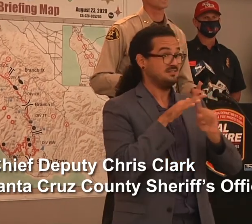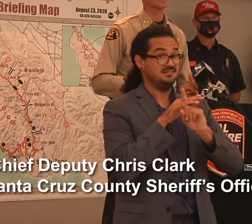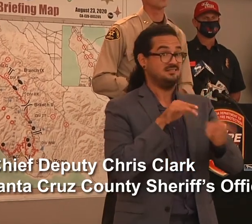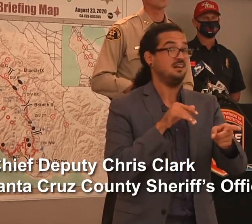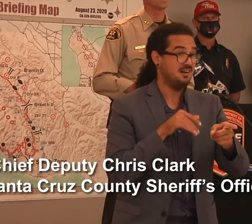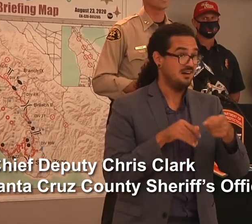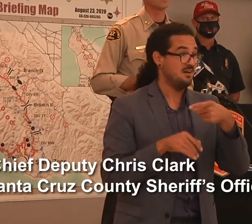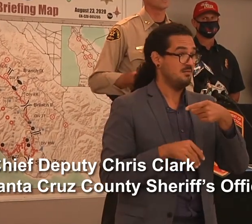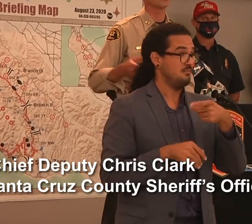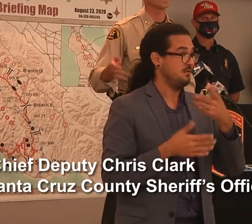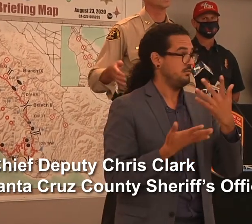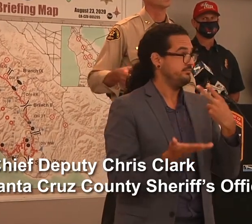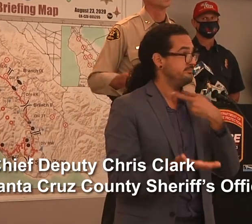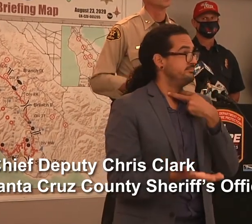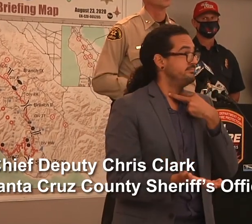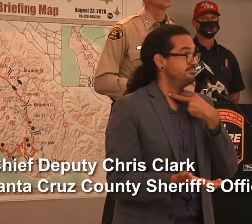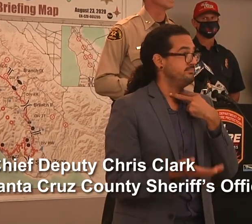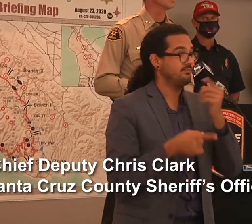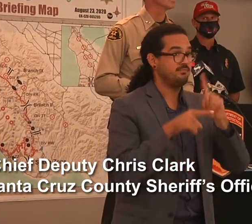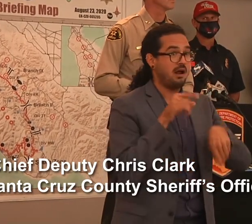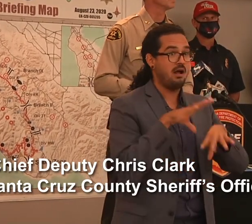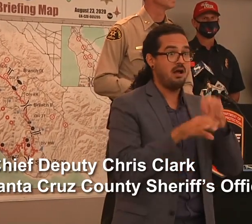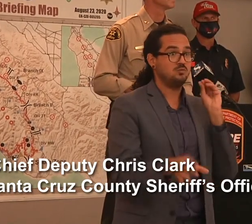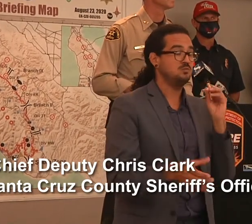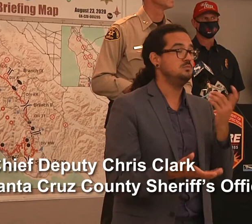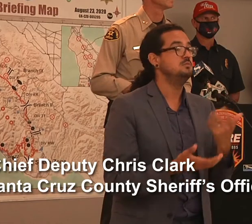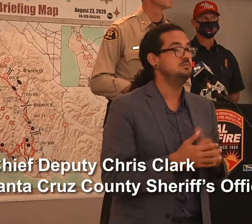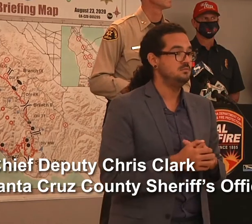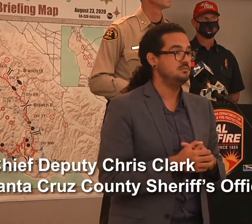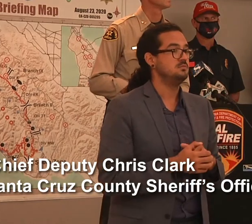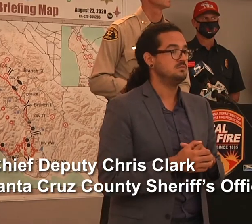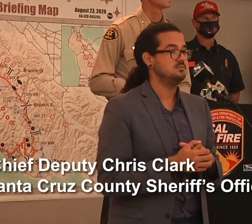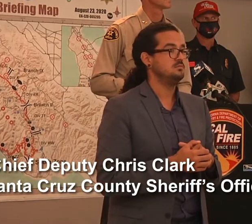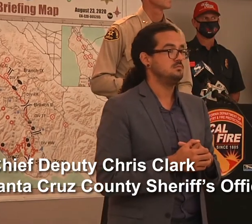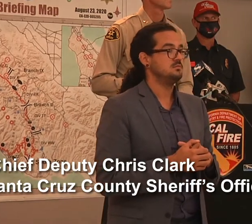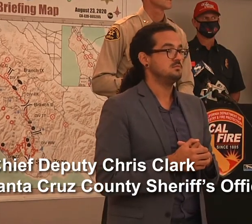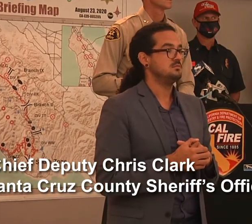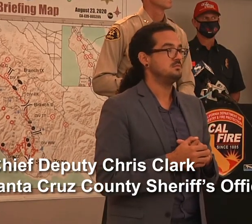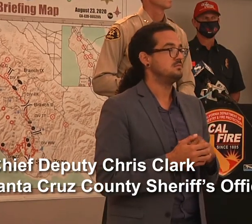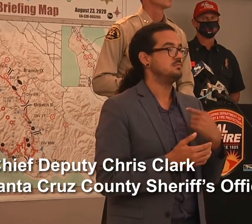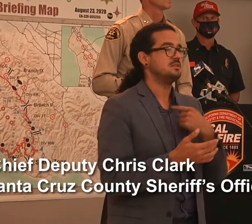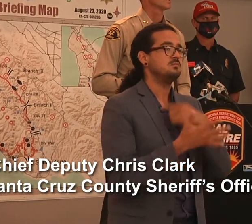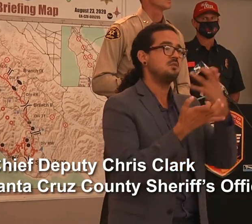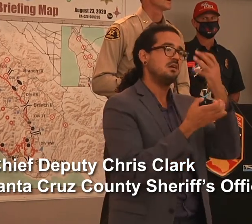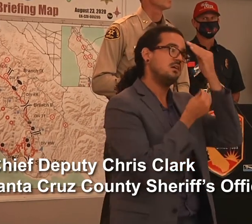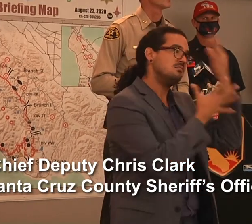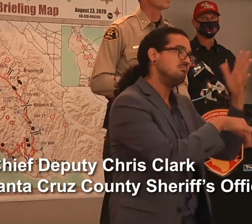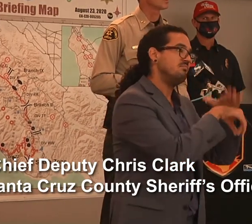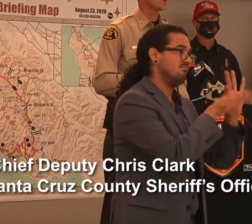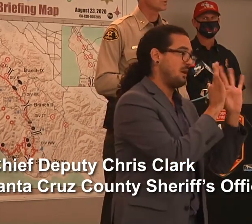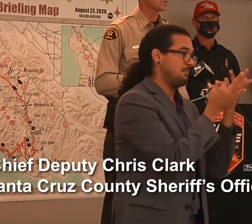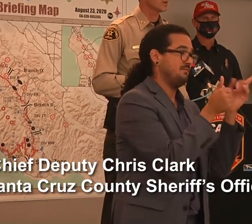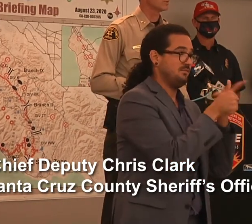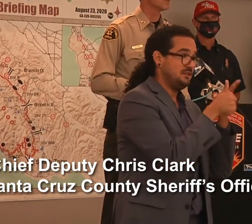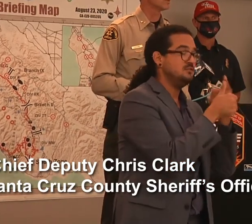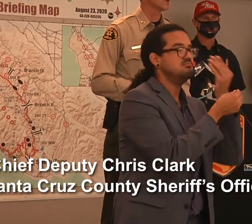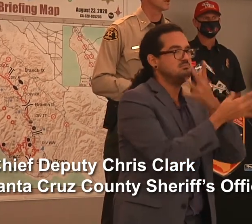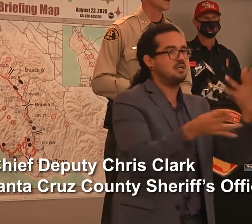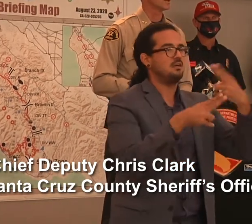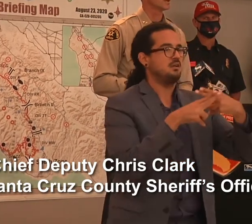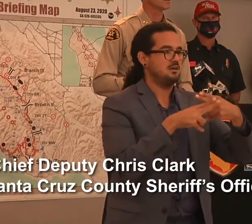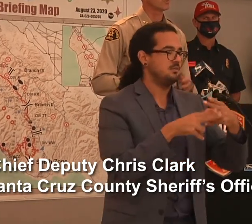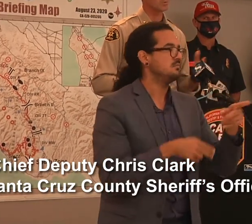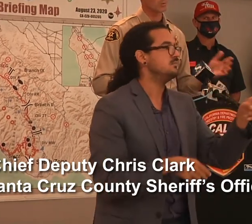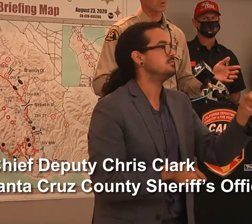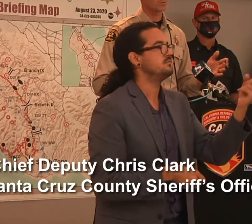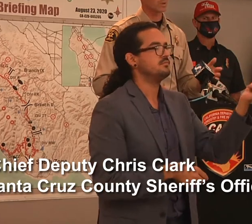answers that we want to give the family when we notify them. How many more missing persons are there right now? So right now we have 4 additional cases. And